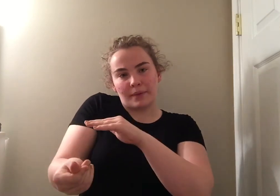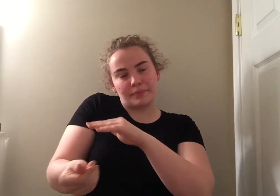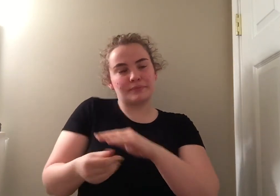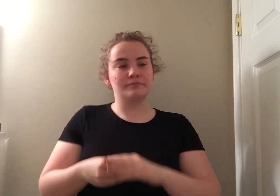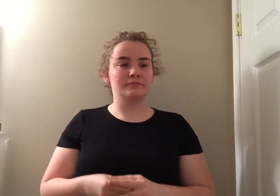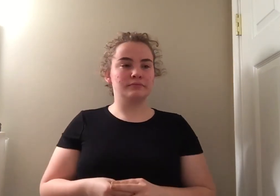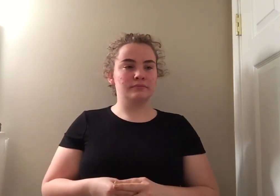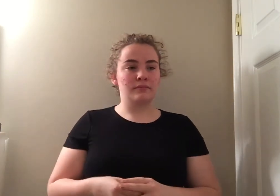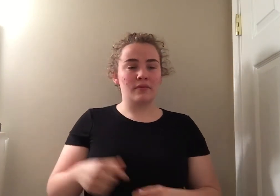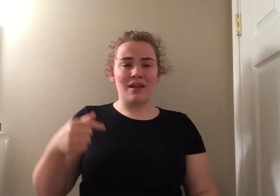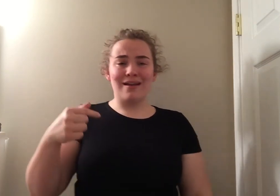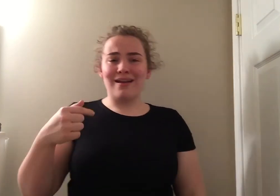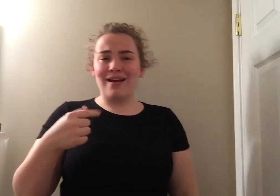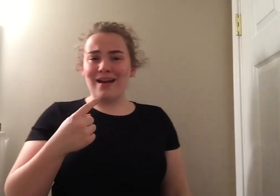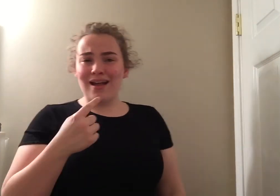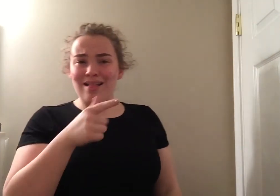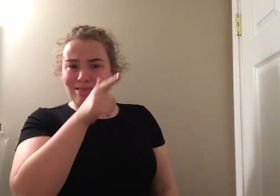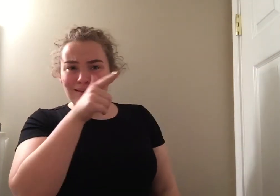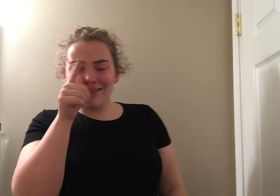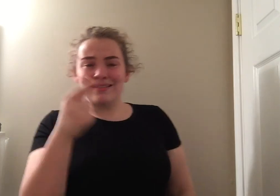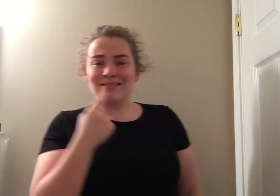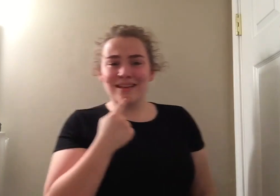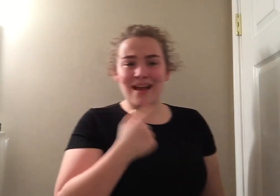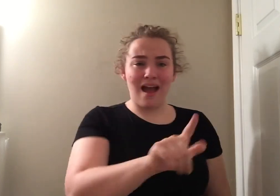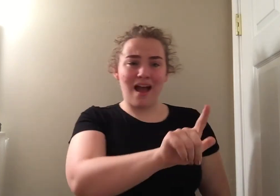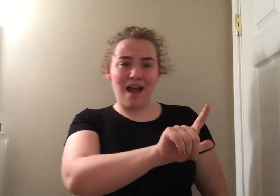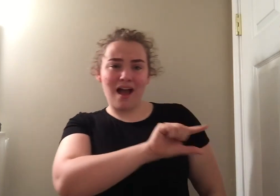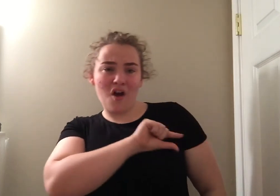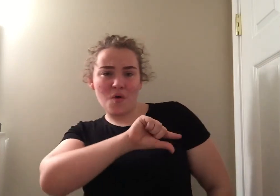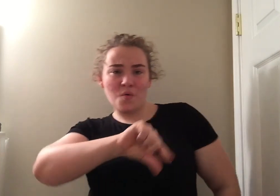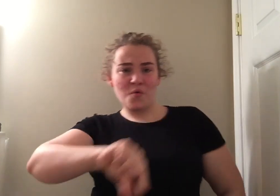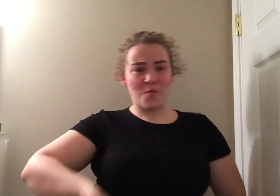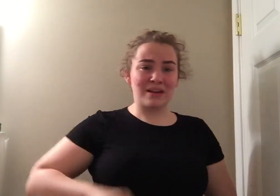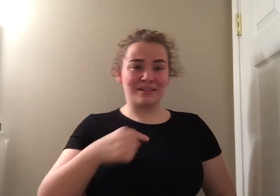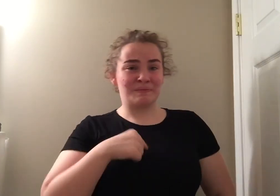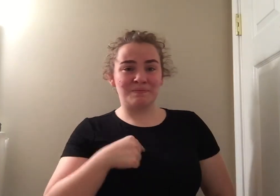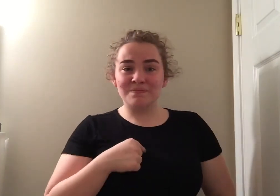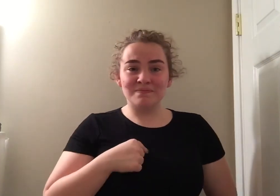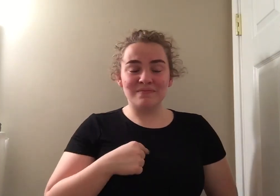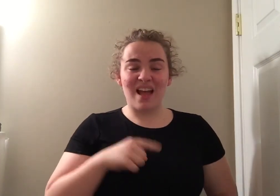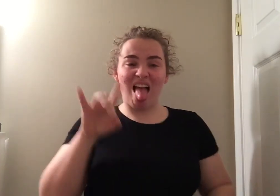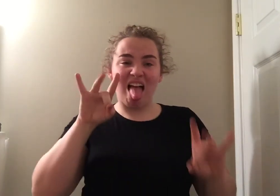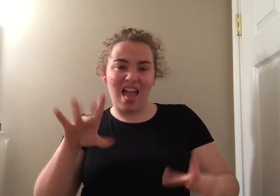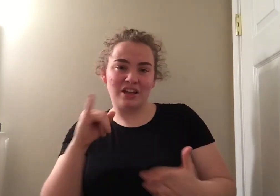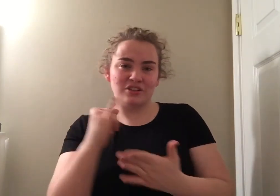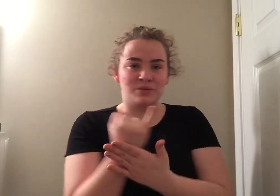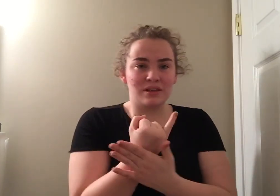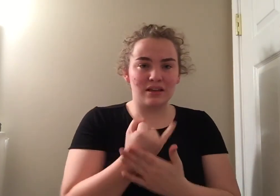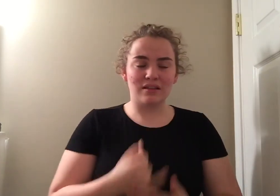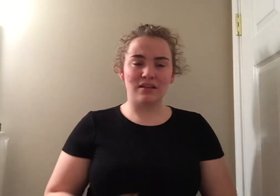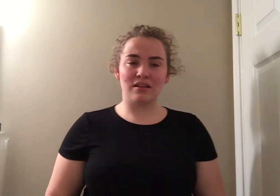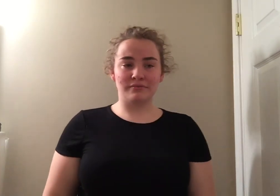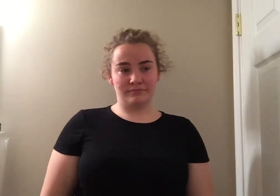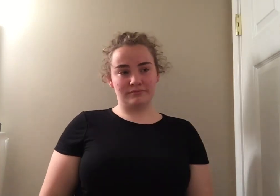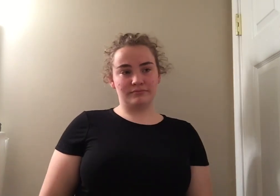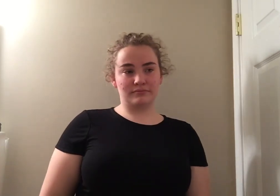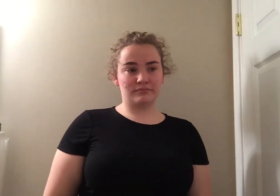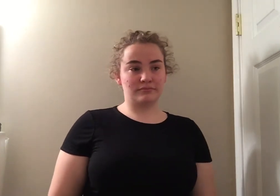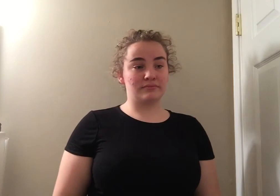the queen. I hate Julius. Did it work? No. But her parents loved him. They